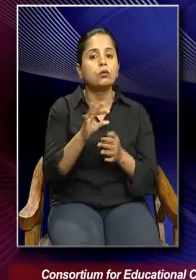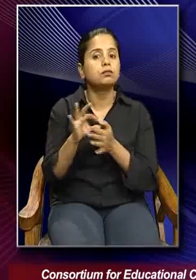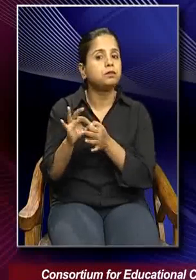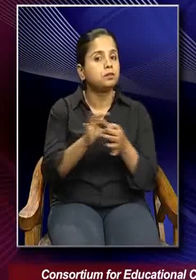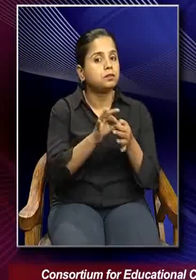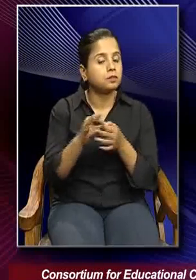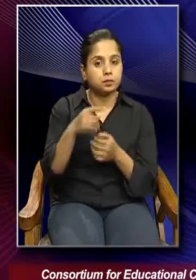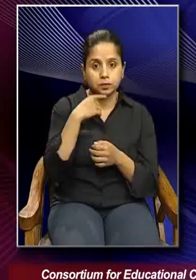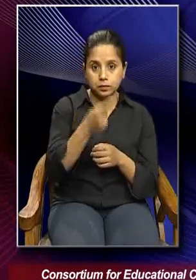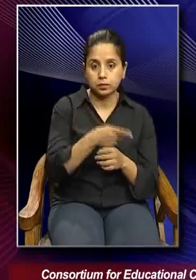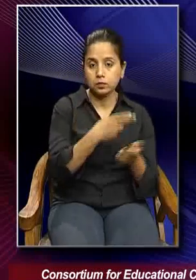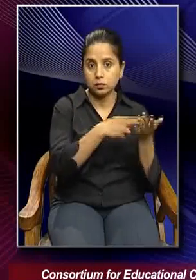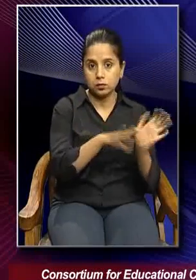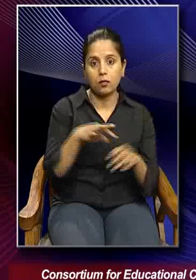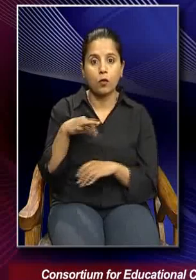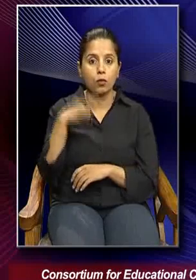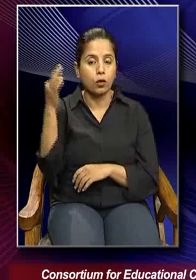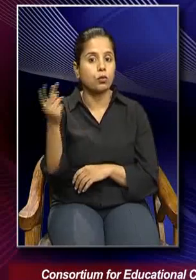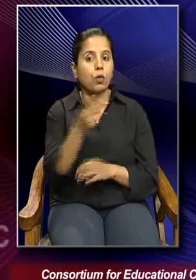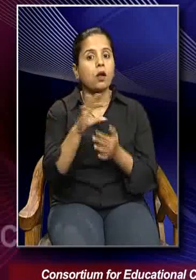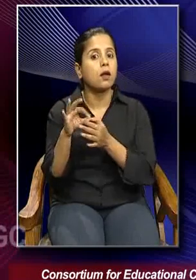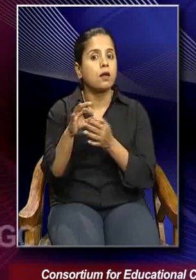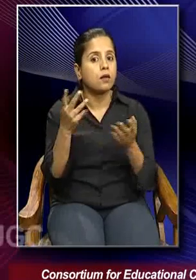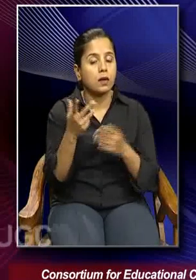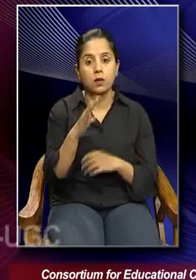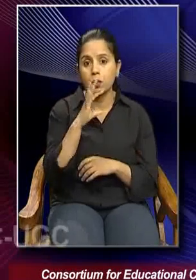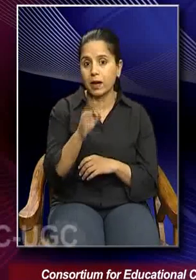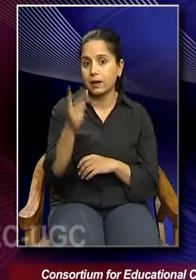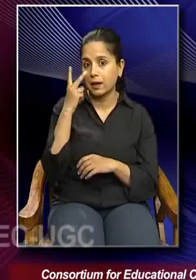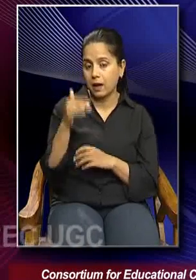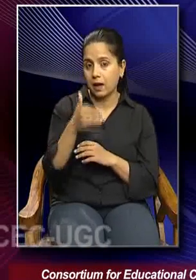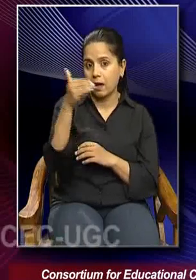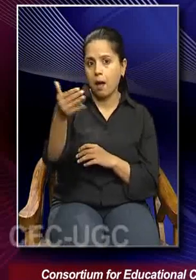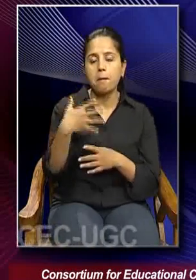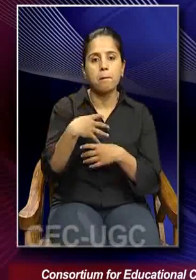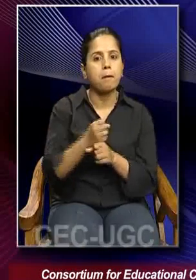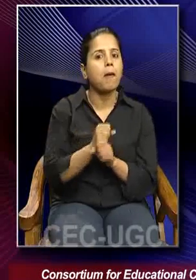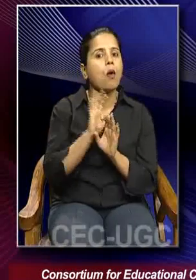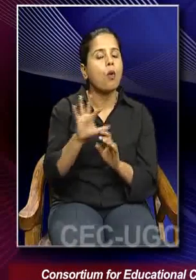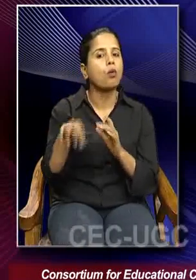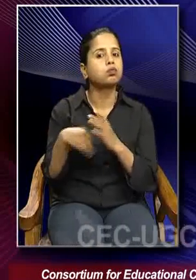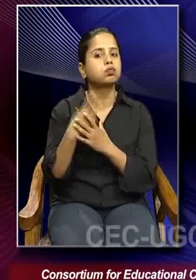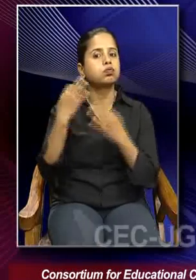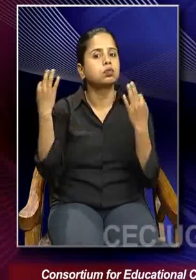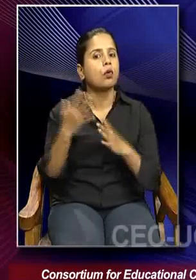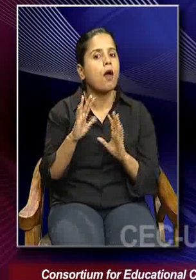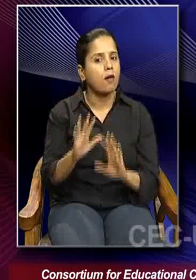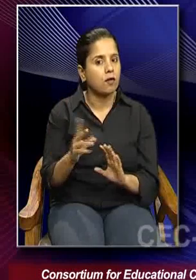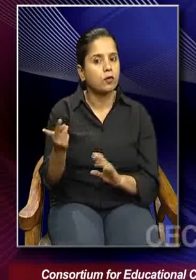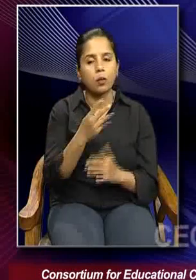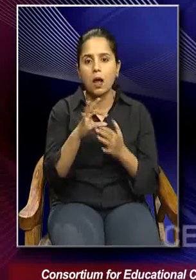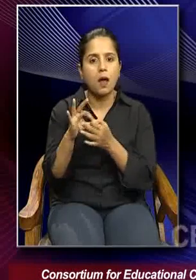contact between Purush and Prakriti, which in fact leads to this creation or evolution.